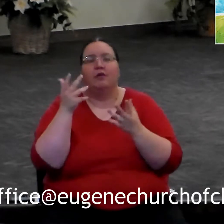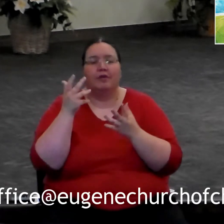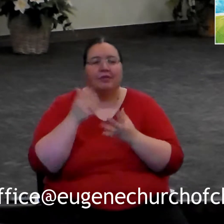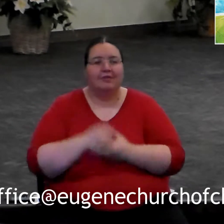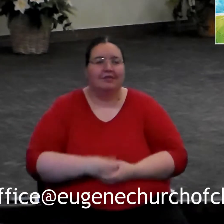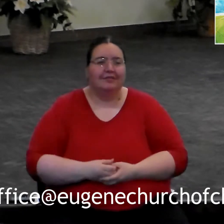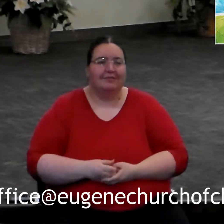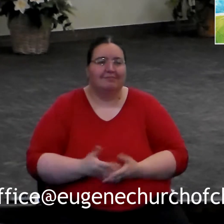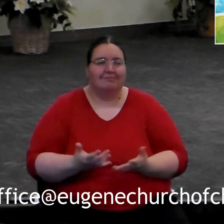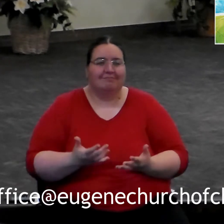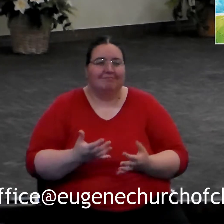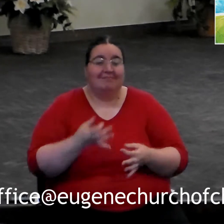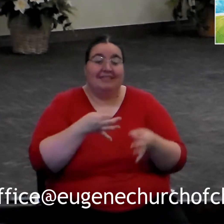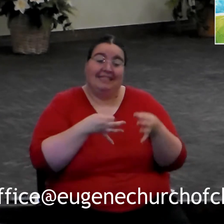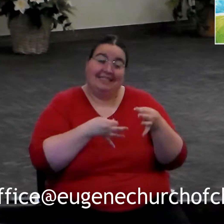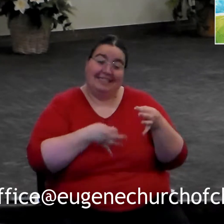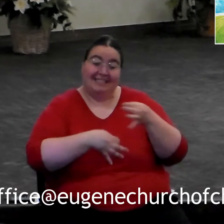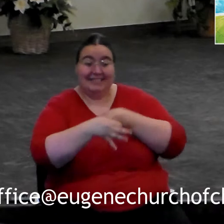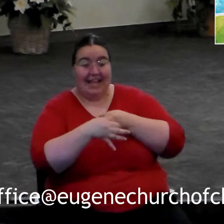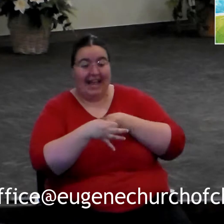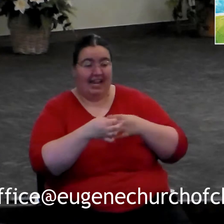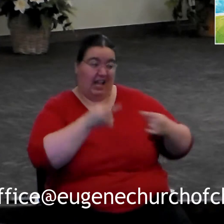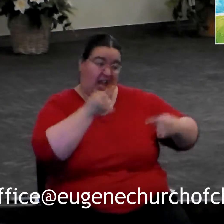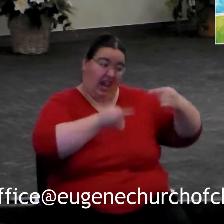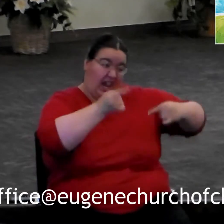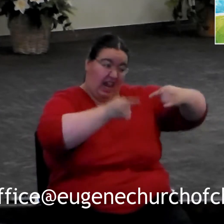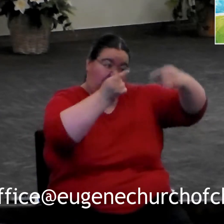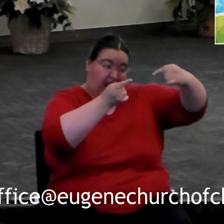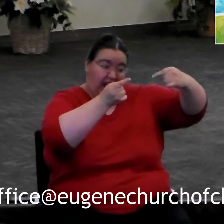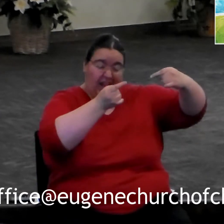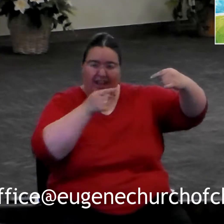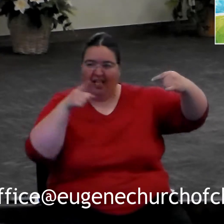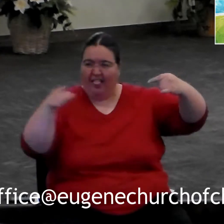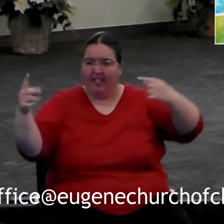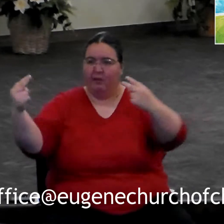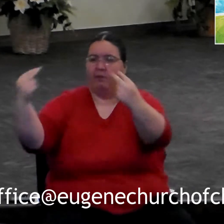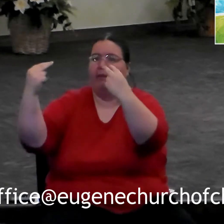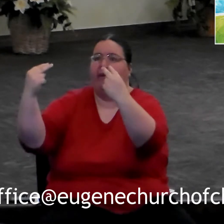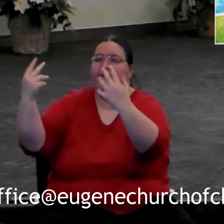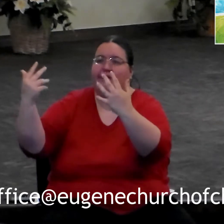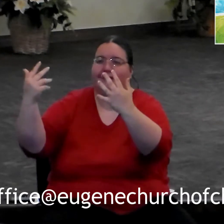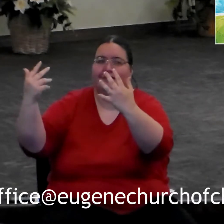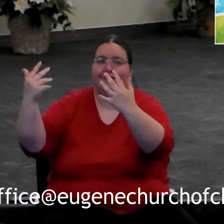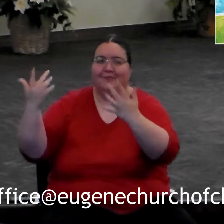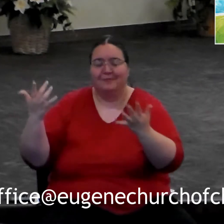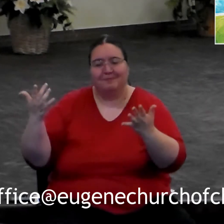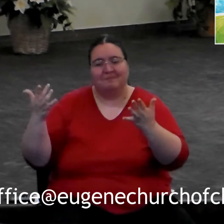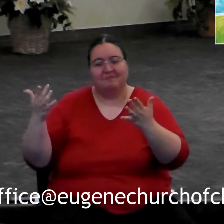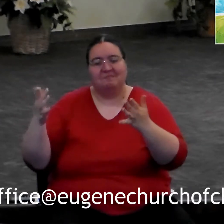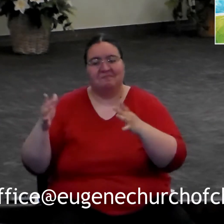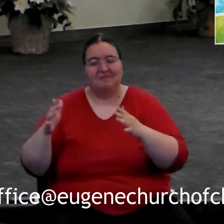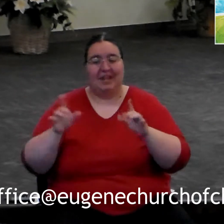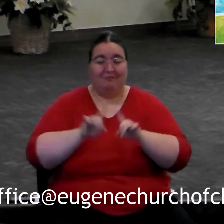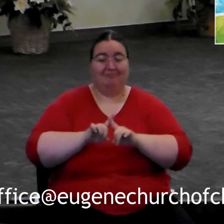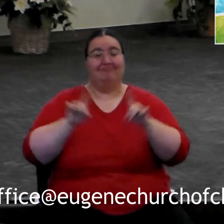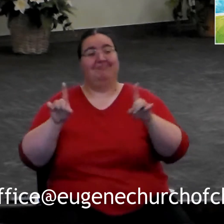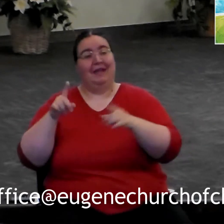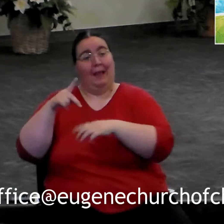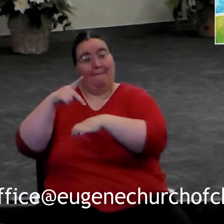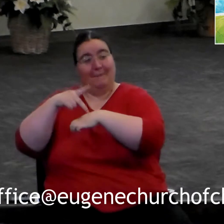everybody. Peter at least has the tact to pull Jesus aside. And I think we can learn something from that, but then